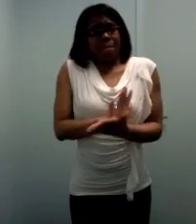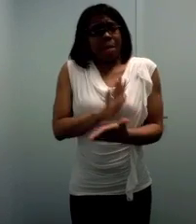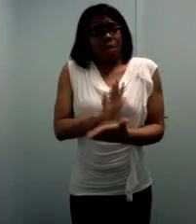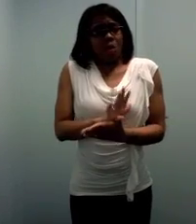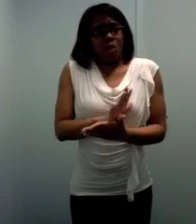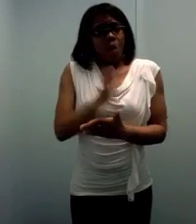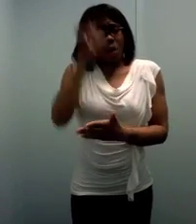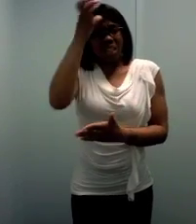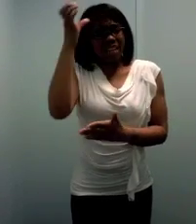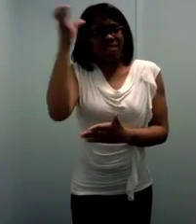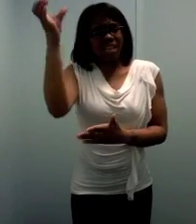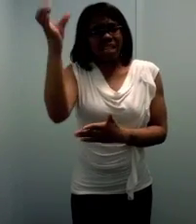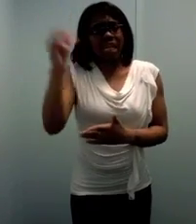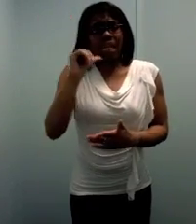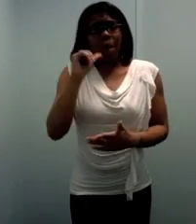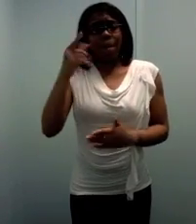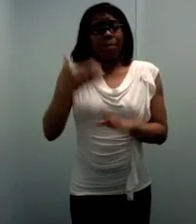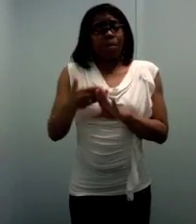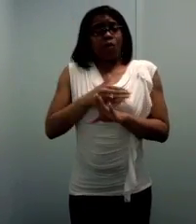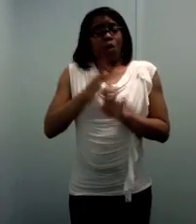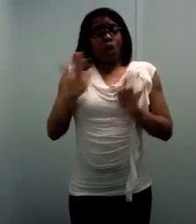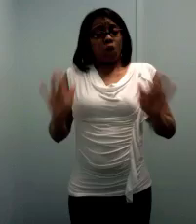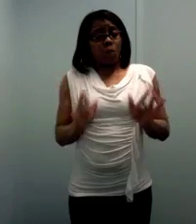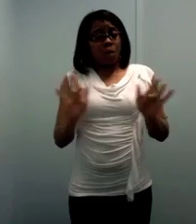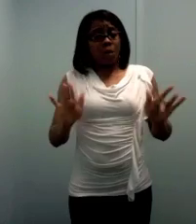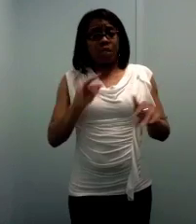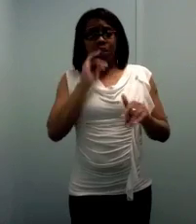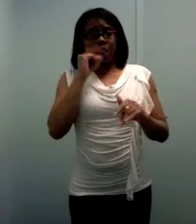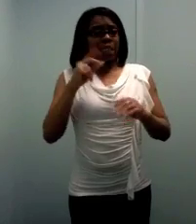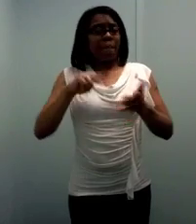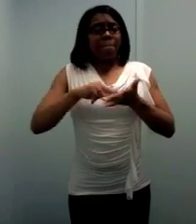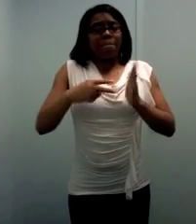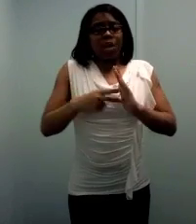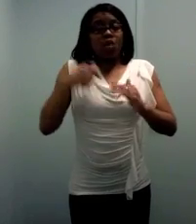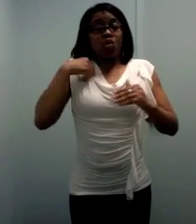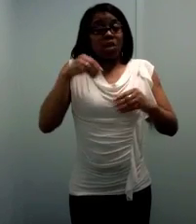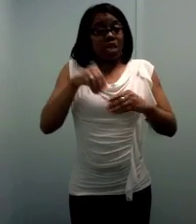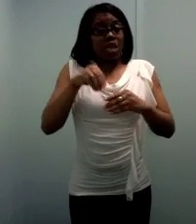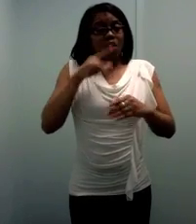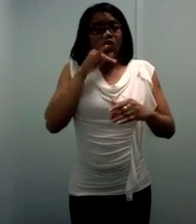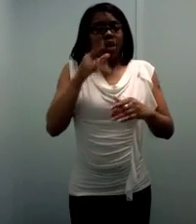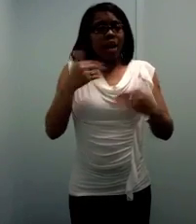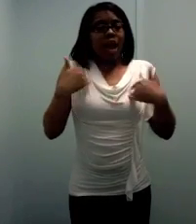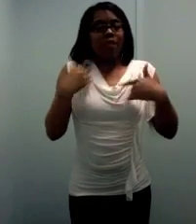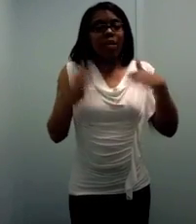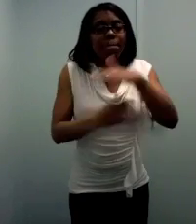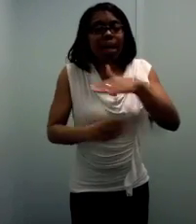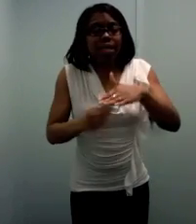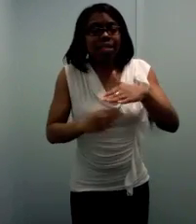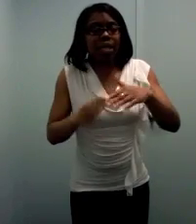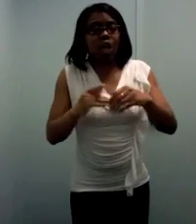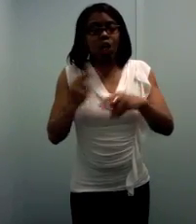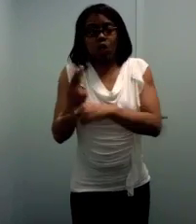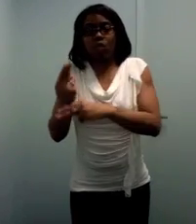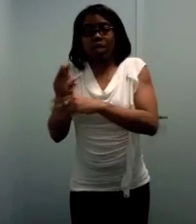computers, it doesn't necessarily mean you get more to the basics of the subject by using paper instead of a computer to teach